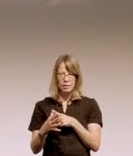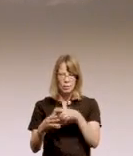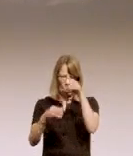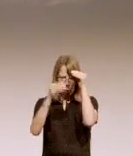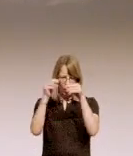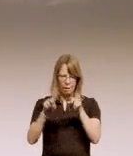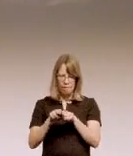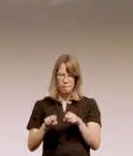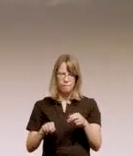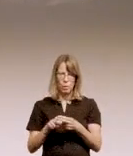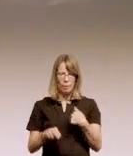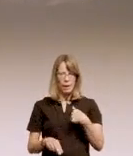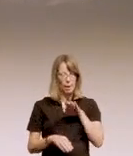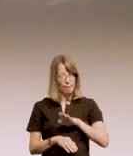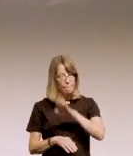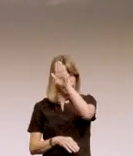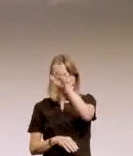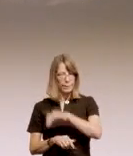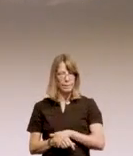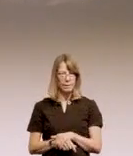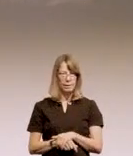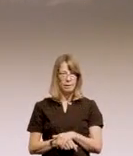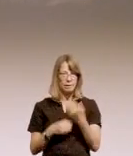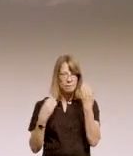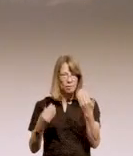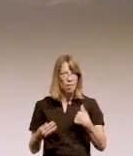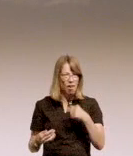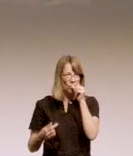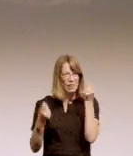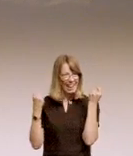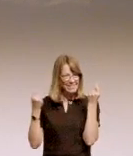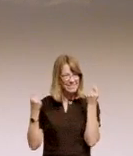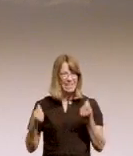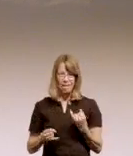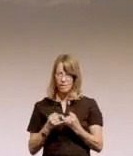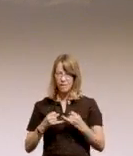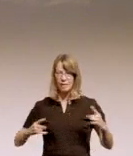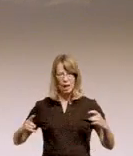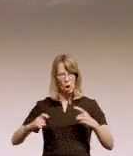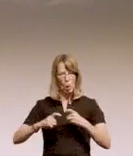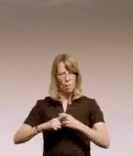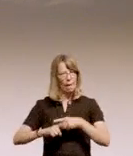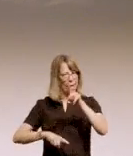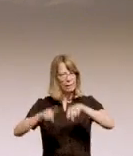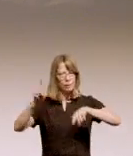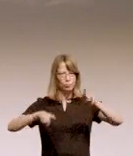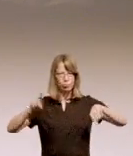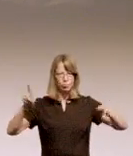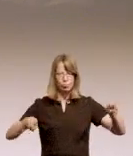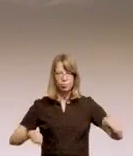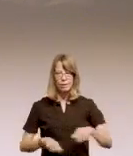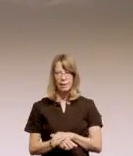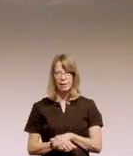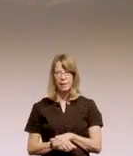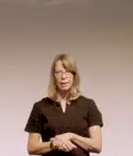I didn't think I'd ever be in such a position to understand such complicated demographics. But at the end of the day,